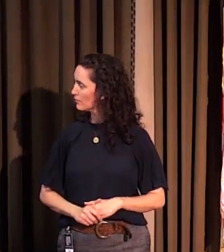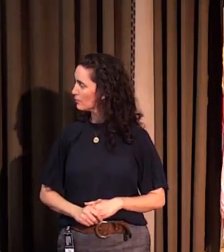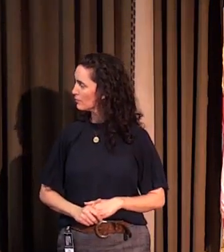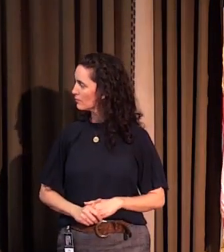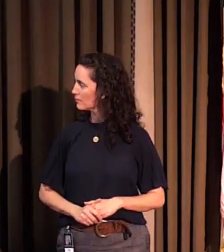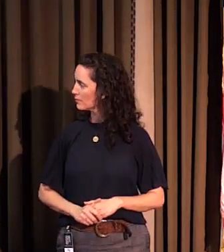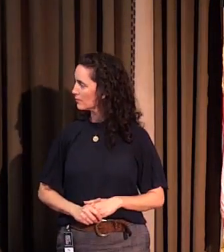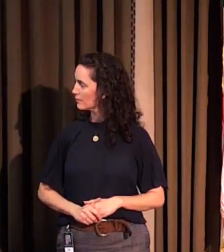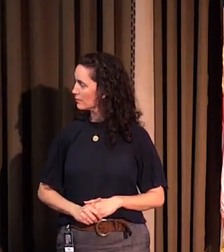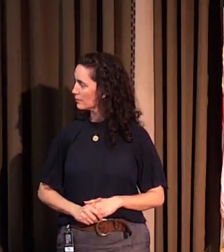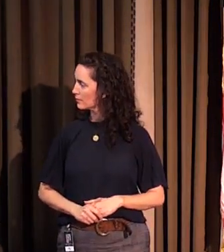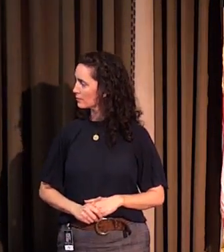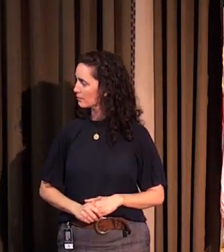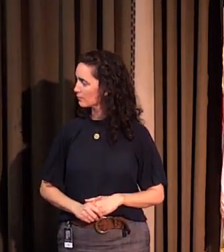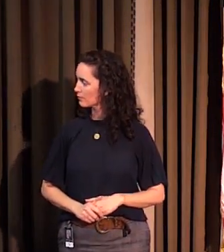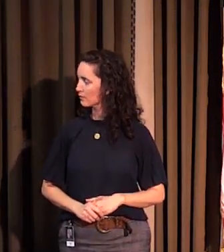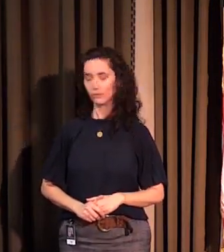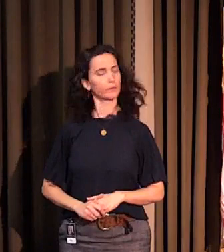note how